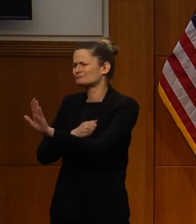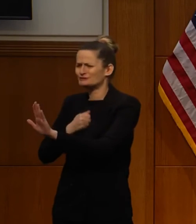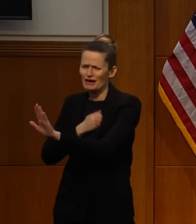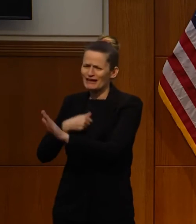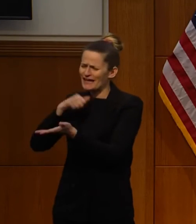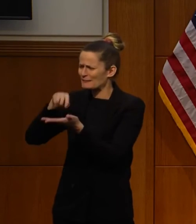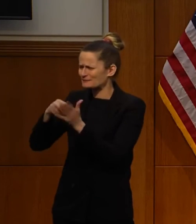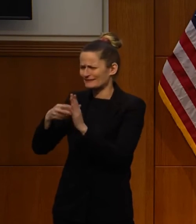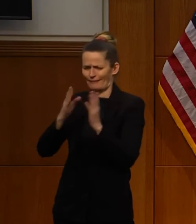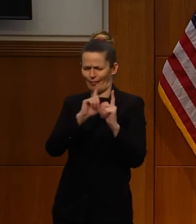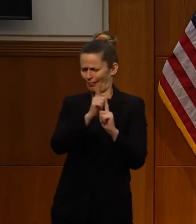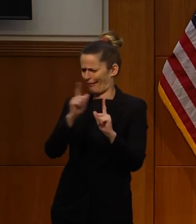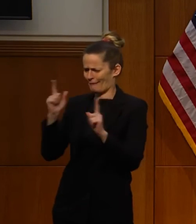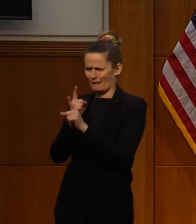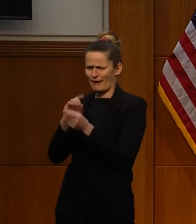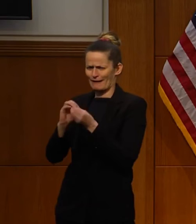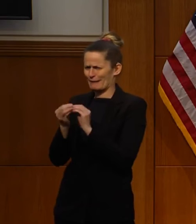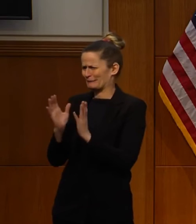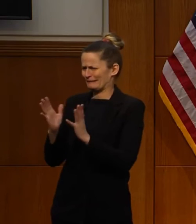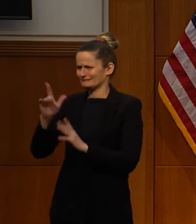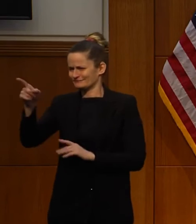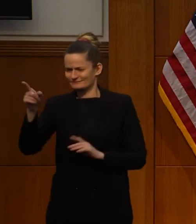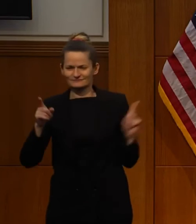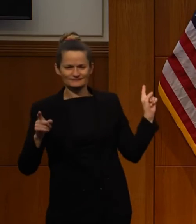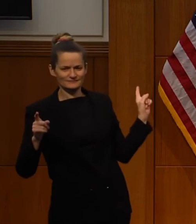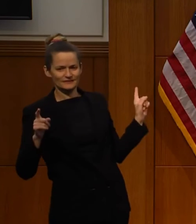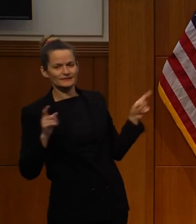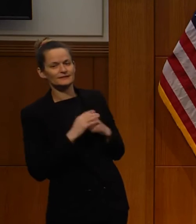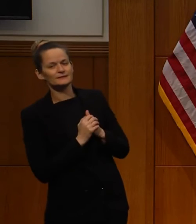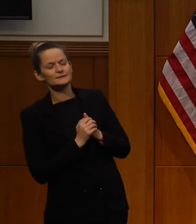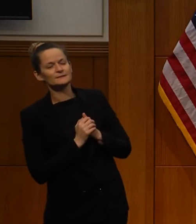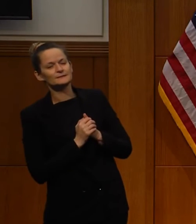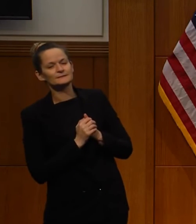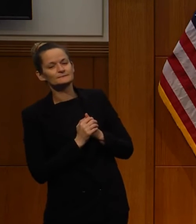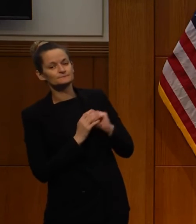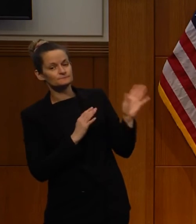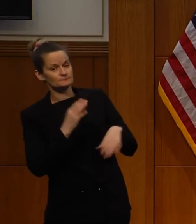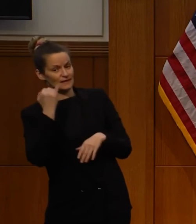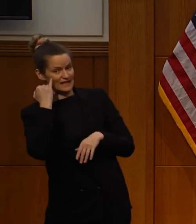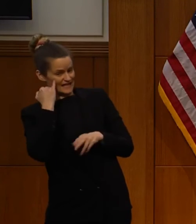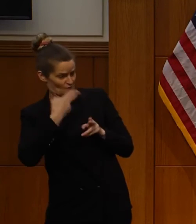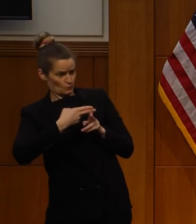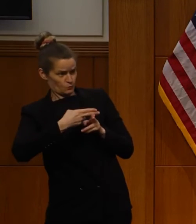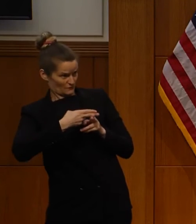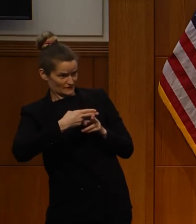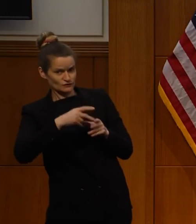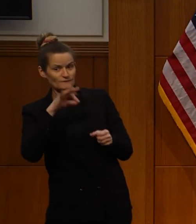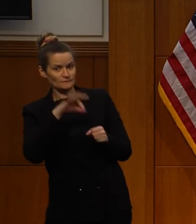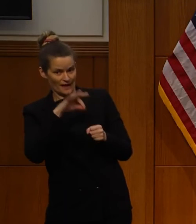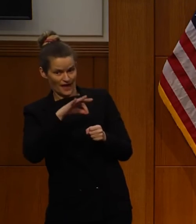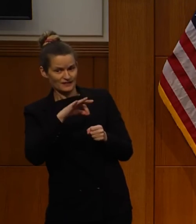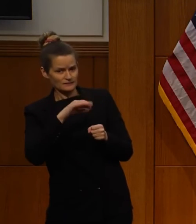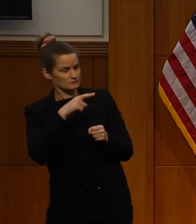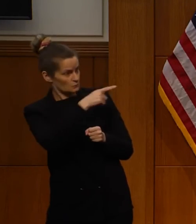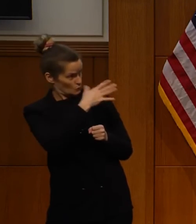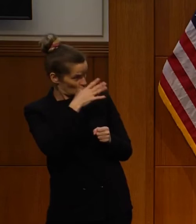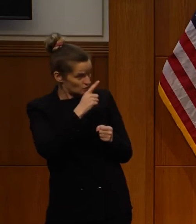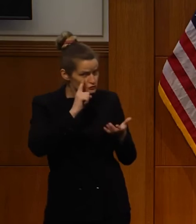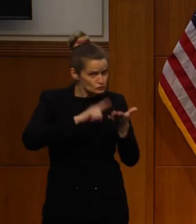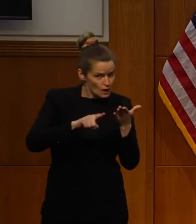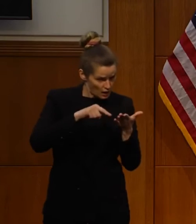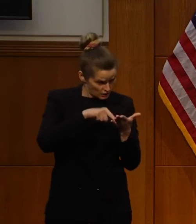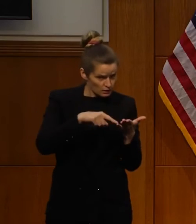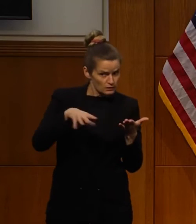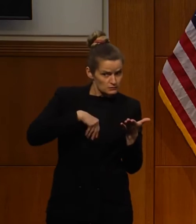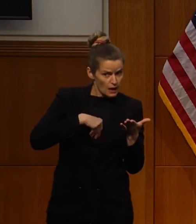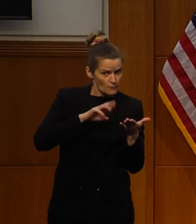worries. Quick question. How can Virginia voters check to see if their provisional was ultimately accepted? We're doing an explainer on provisionals tonight.